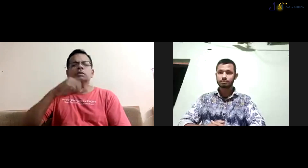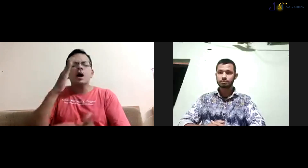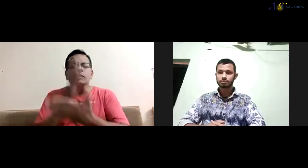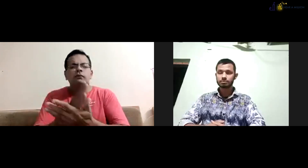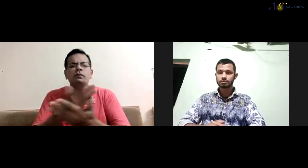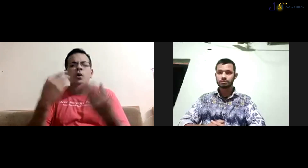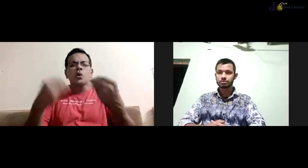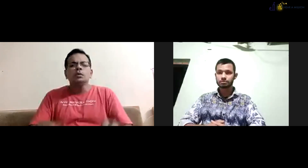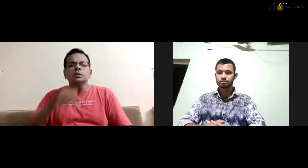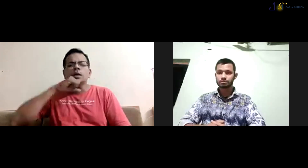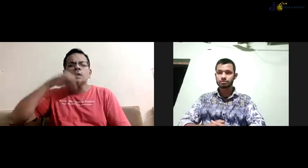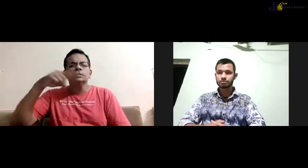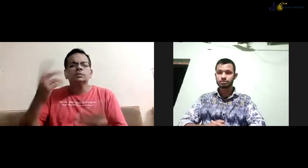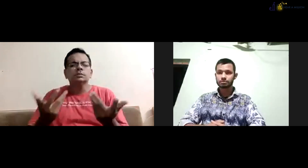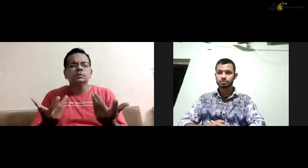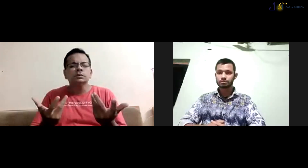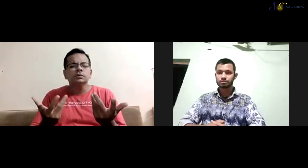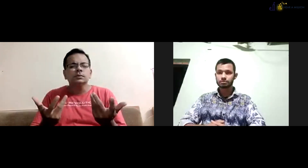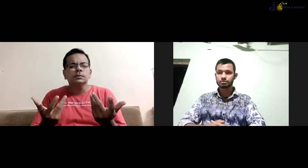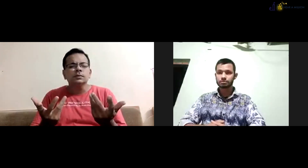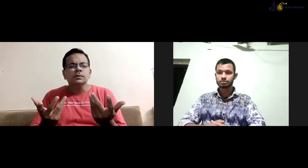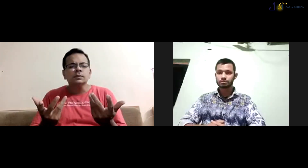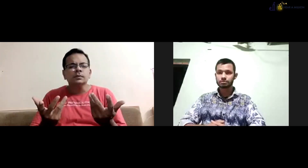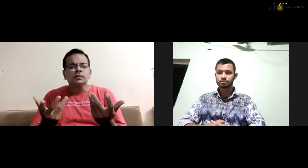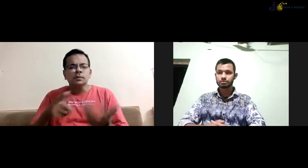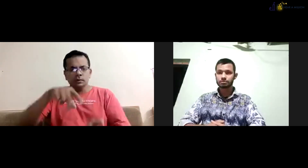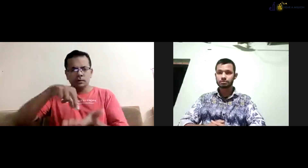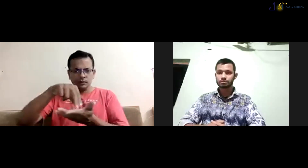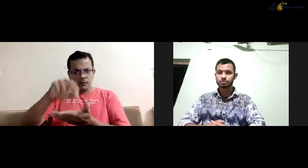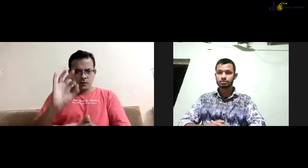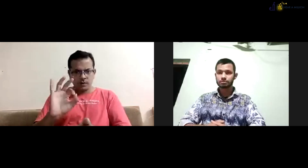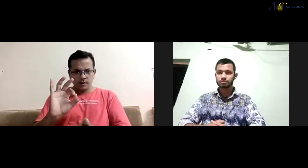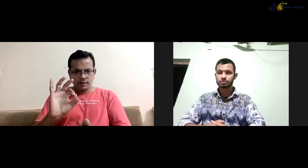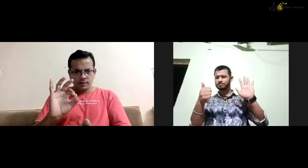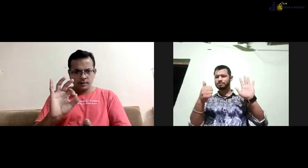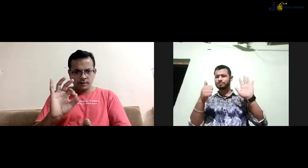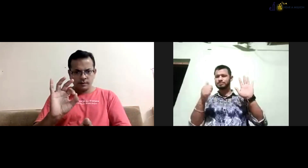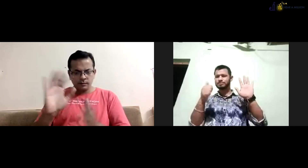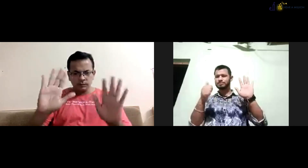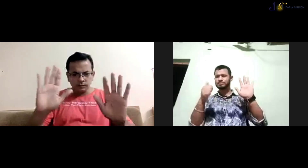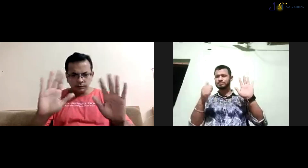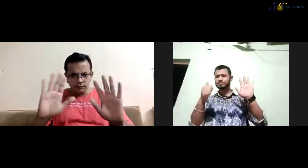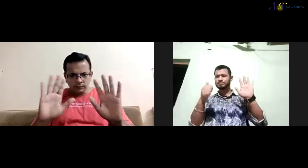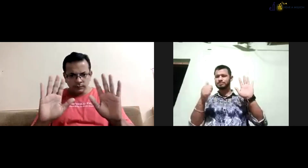below your lower part is disabled, right? So when at what age you became disabled?